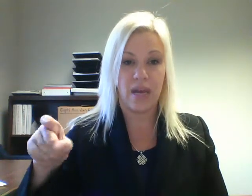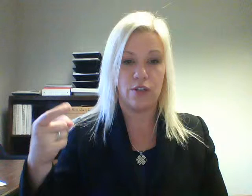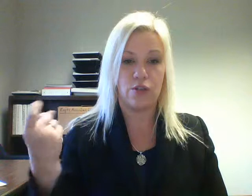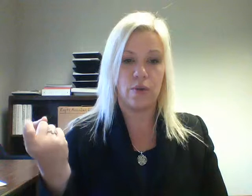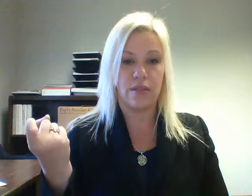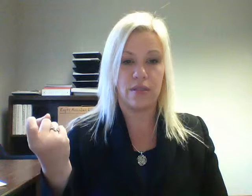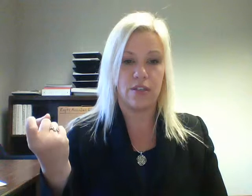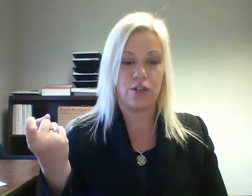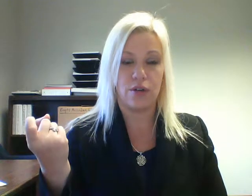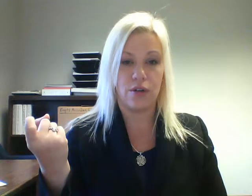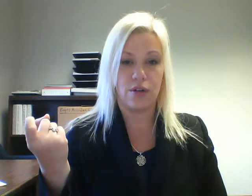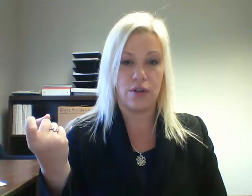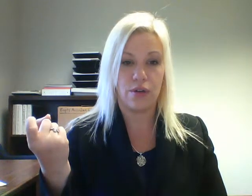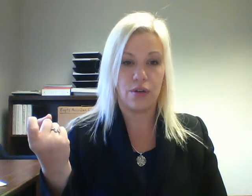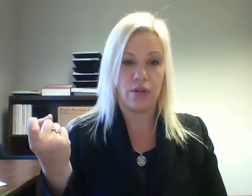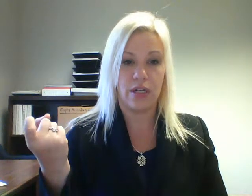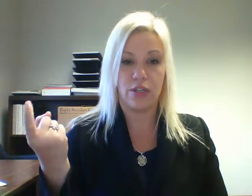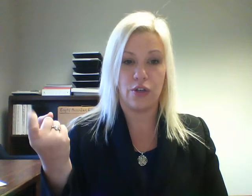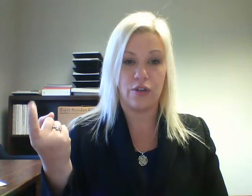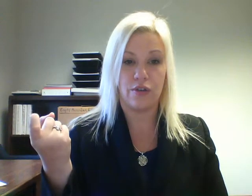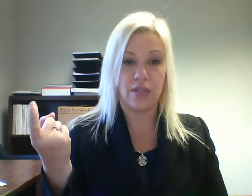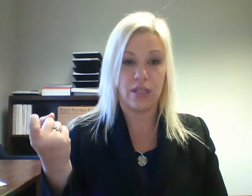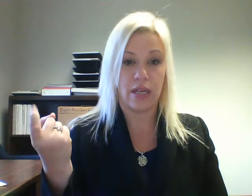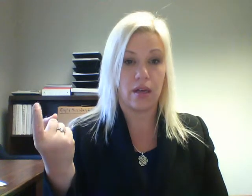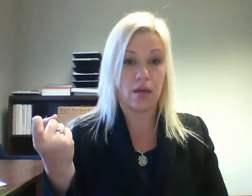you twist and turn until you're doing this like,